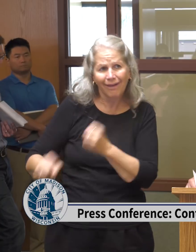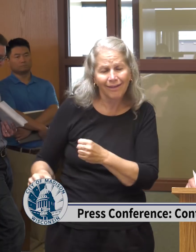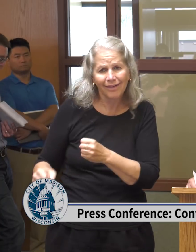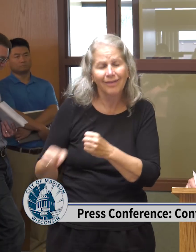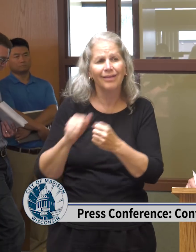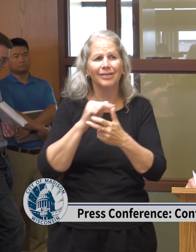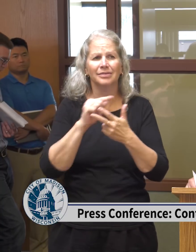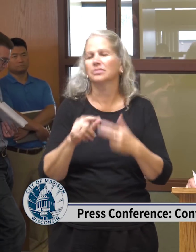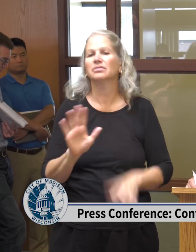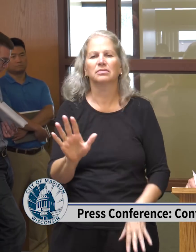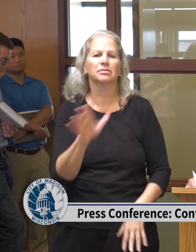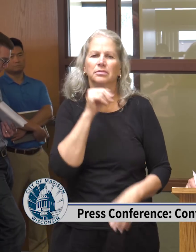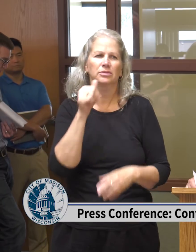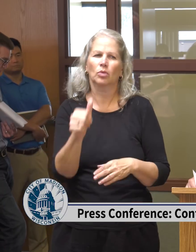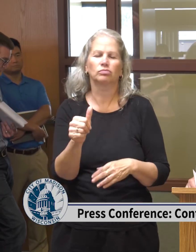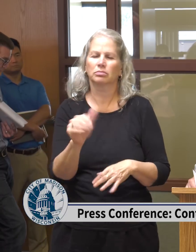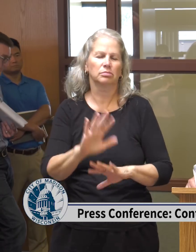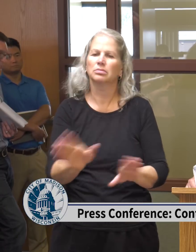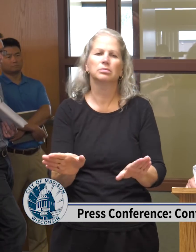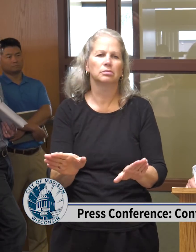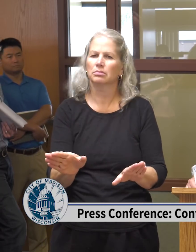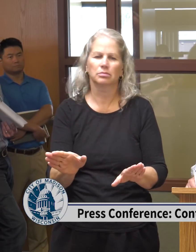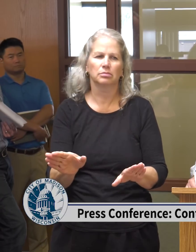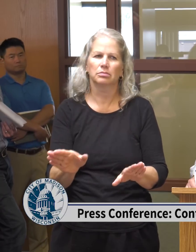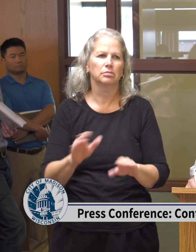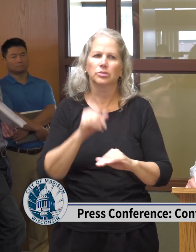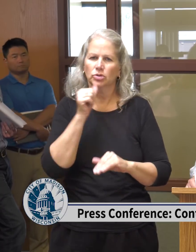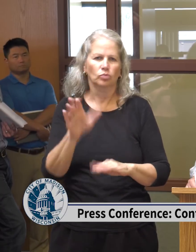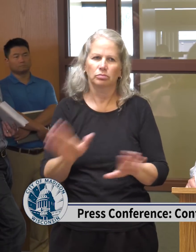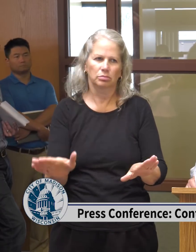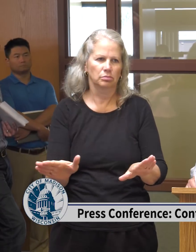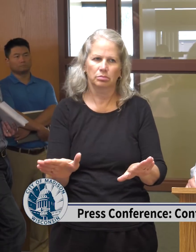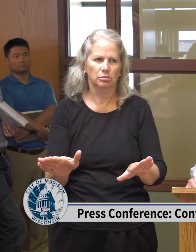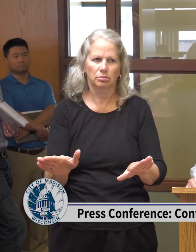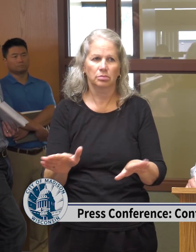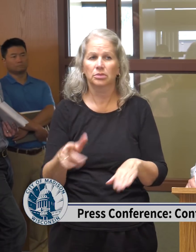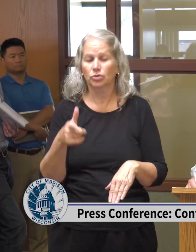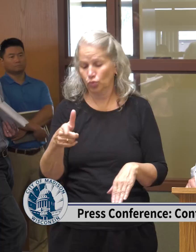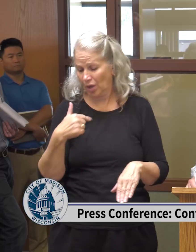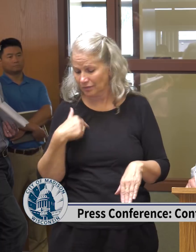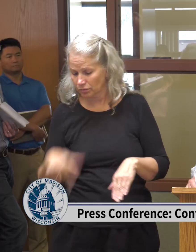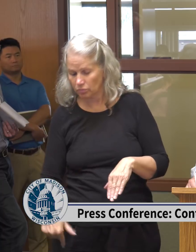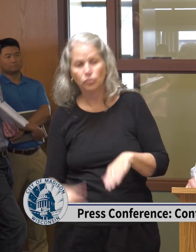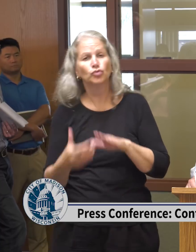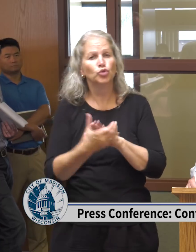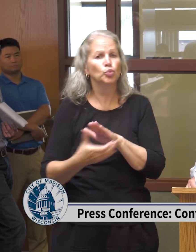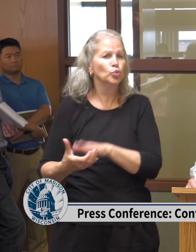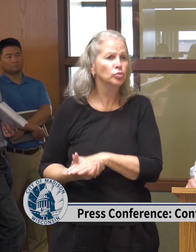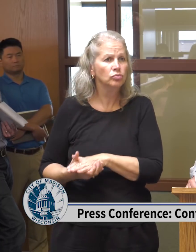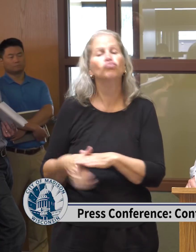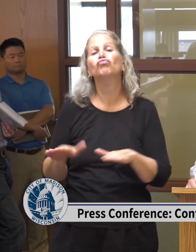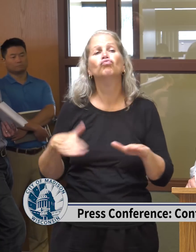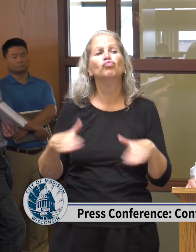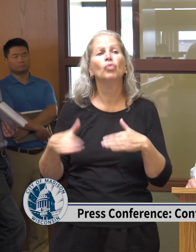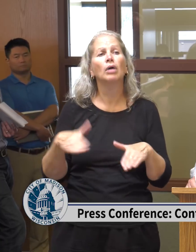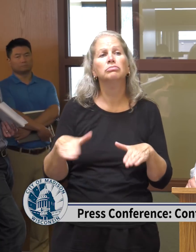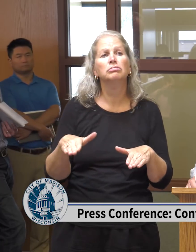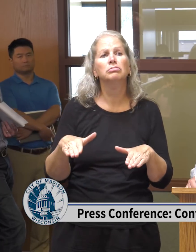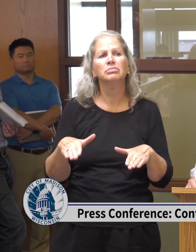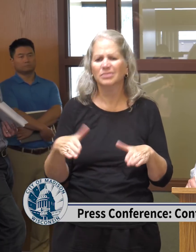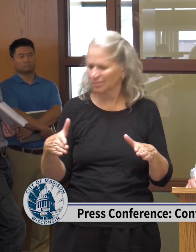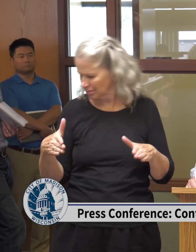others have done, you don't know what's under there in terms of glass, sharp objects,